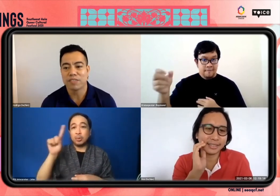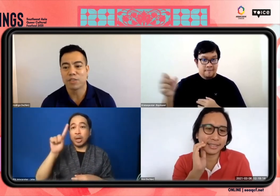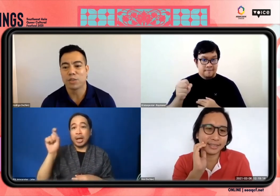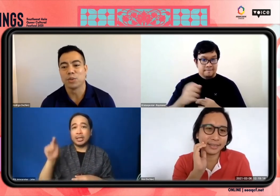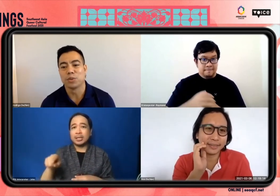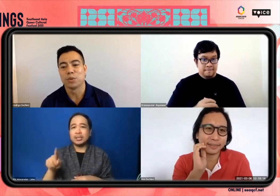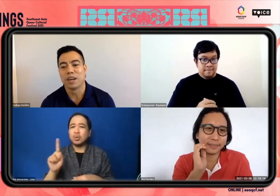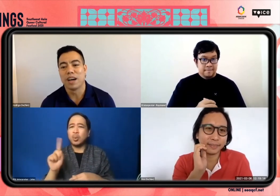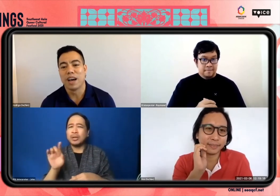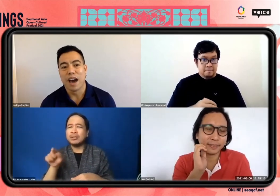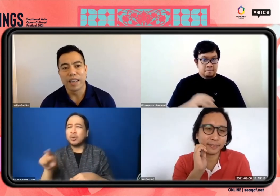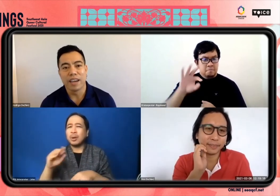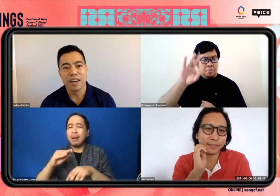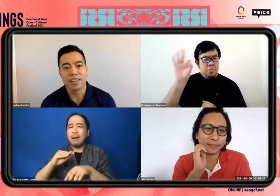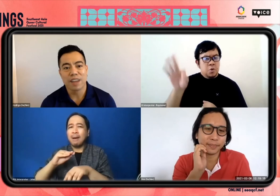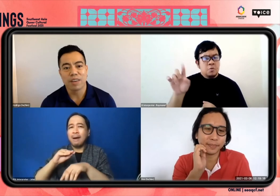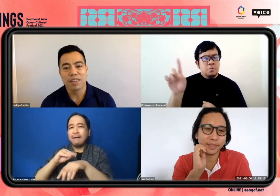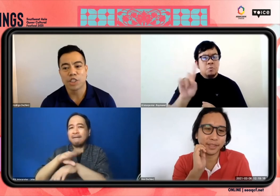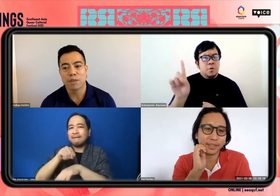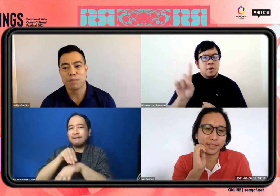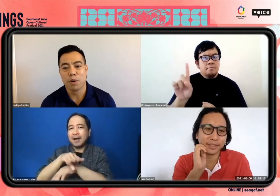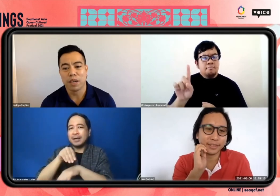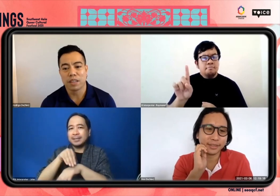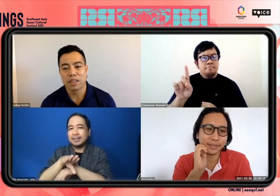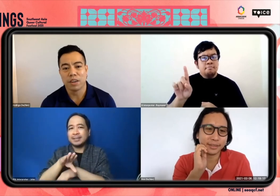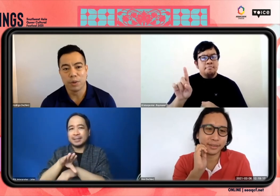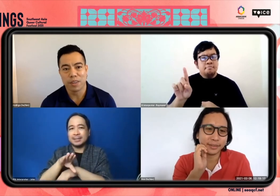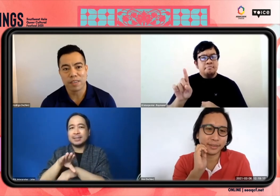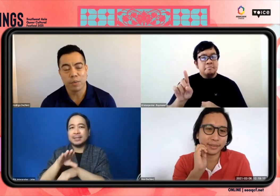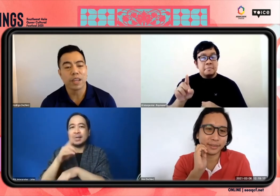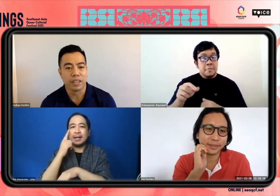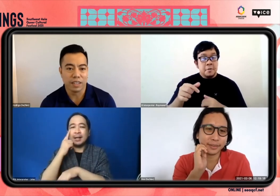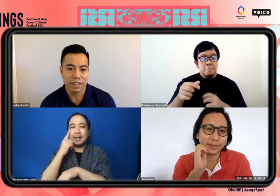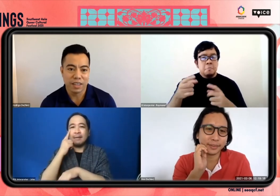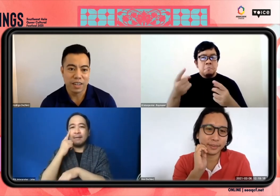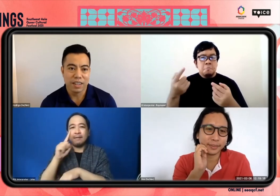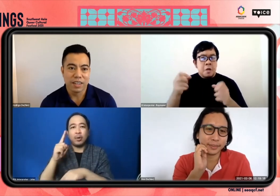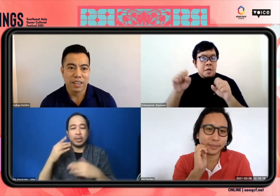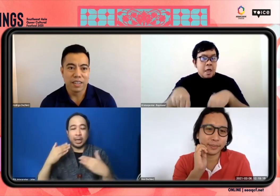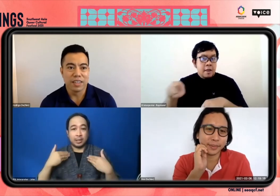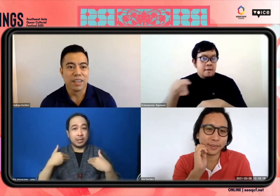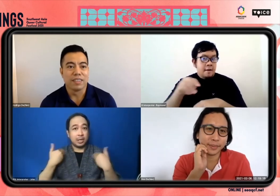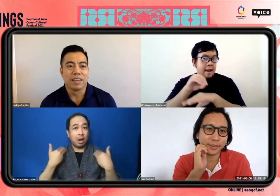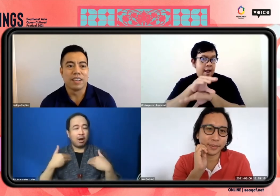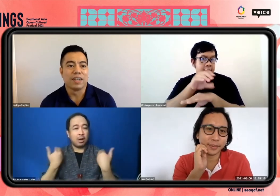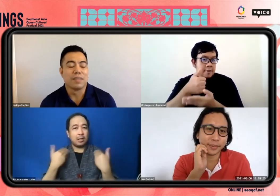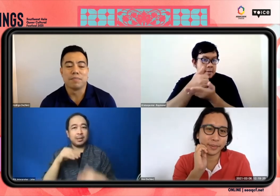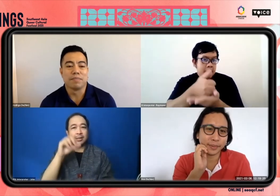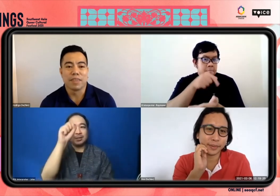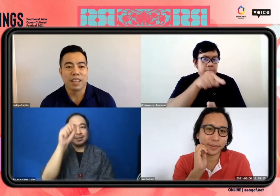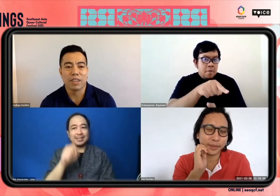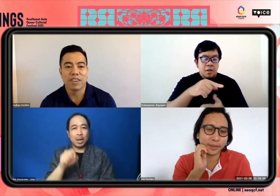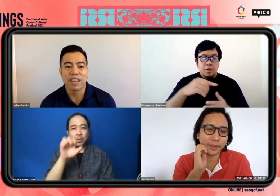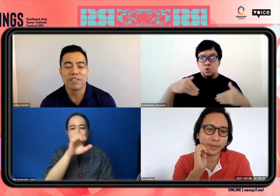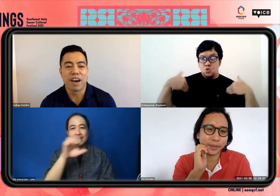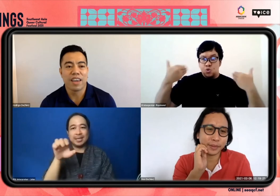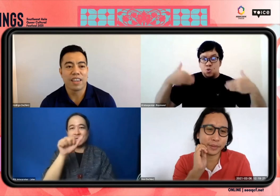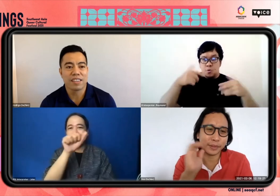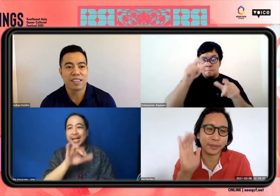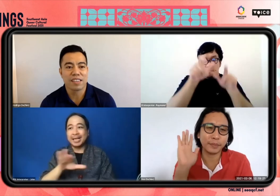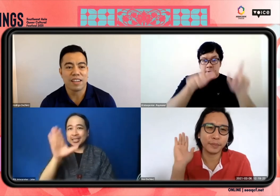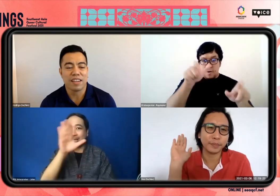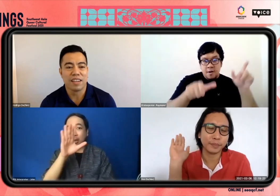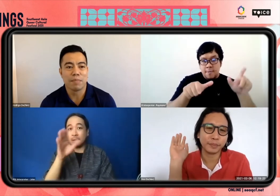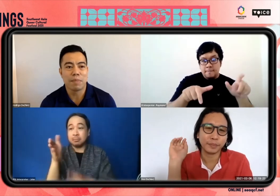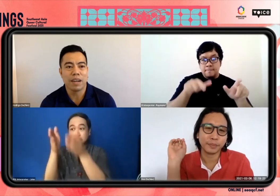you give to a young Southeast Asian poet who is queer? You know, like, do you have any